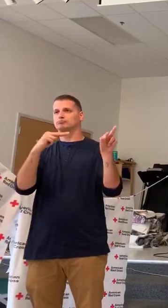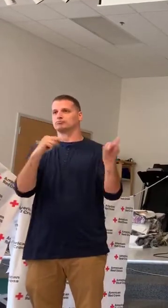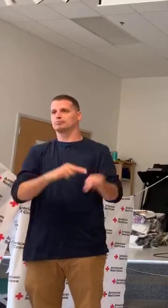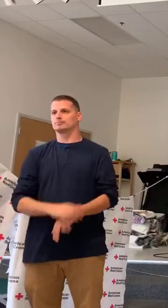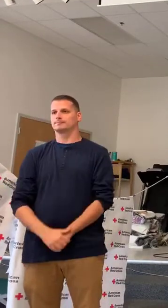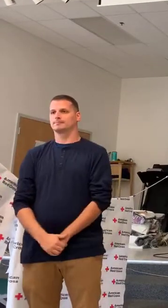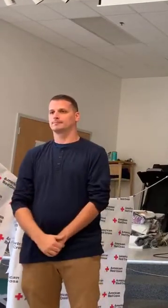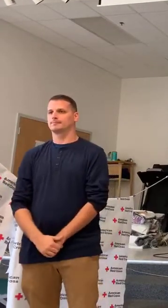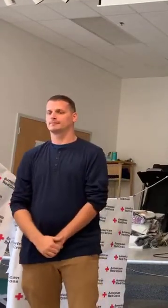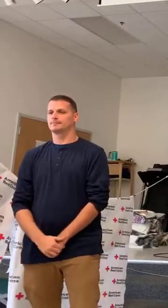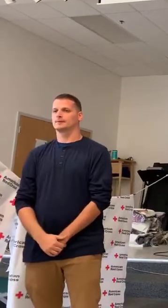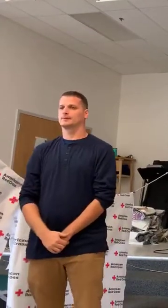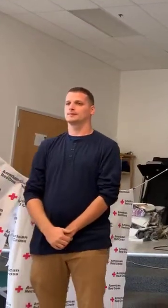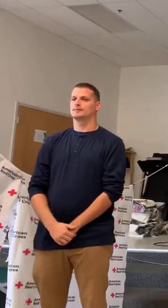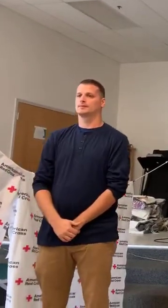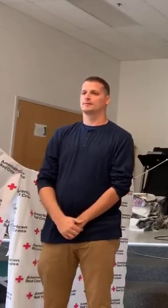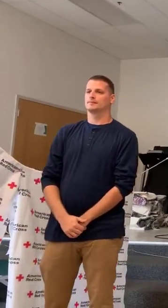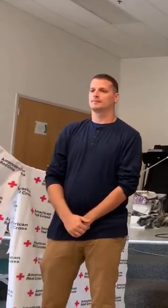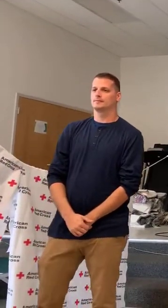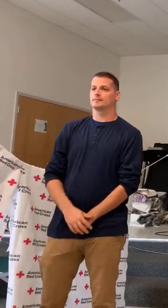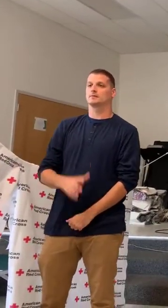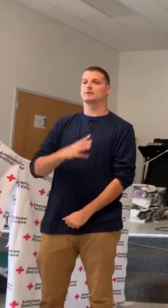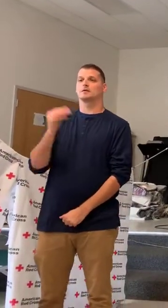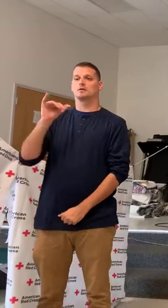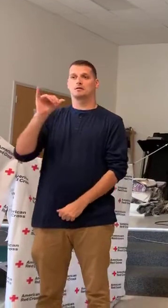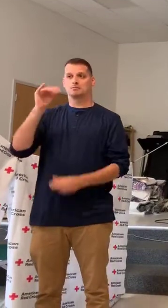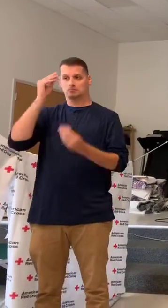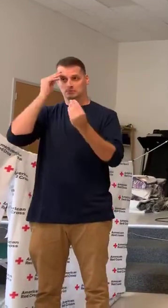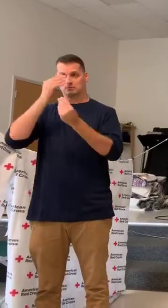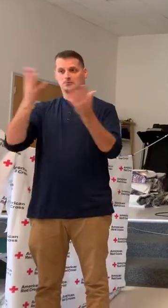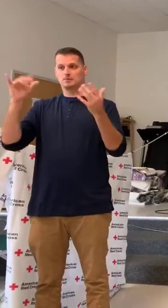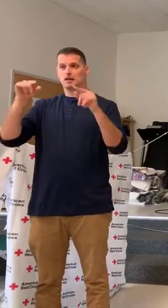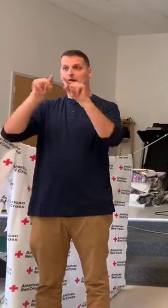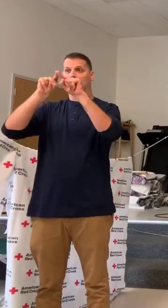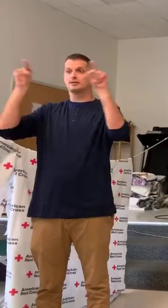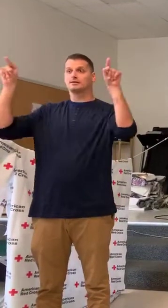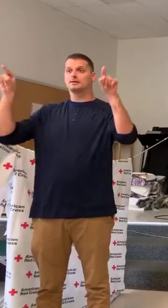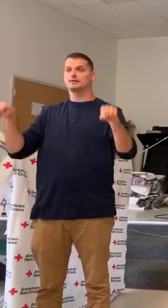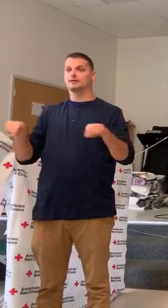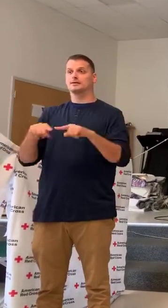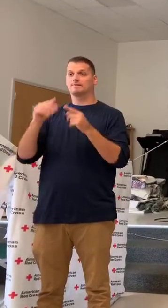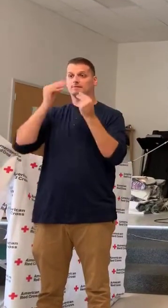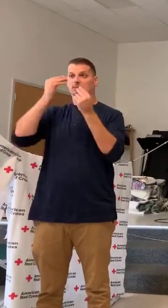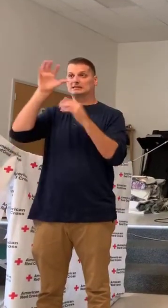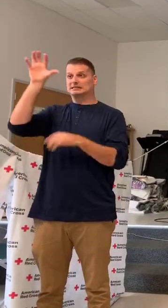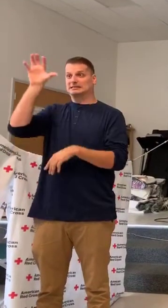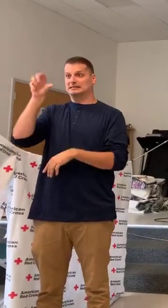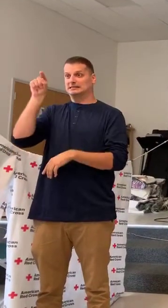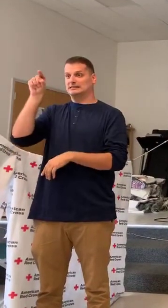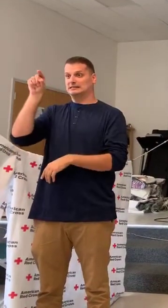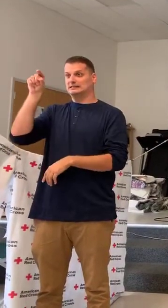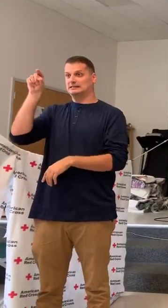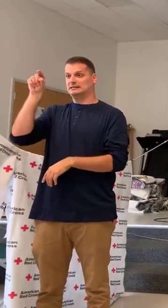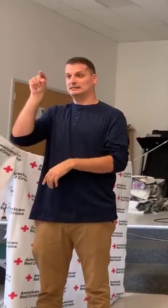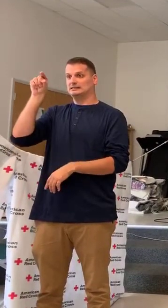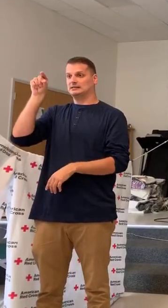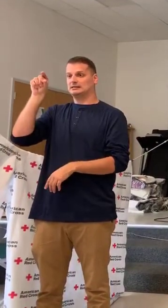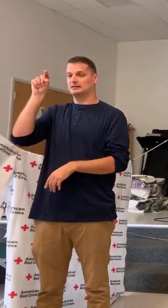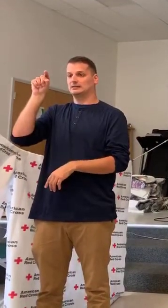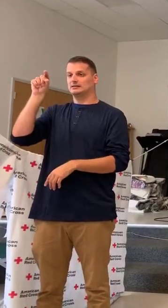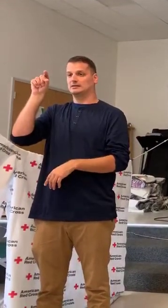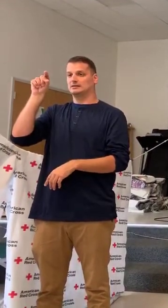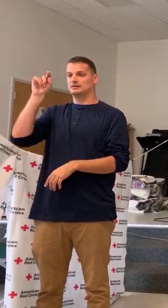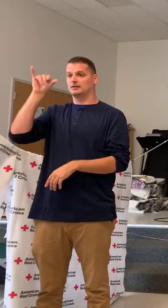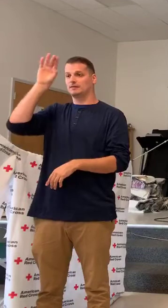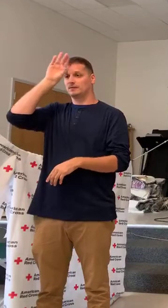side of that on the signboard once we get it. So that signboard will stay there. We always try to balance the high-tech with the low-tech. And the reason why I couldn't have an